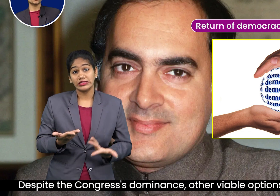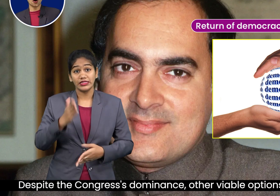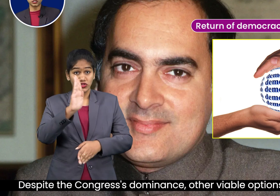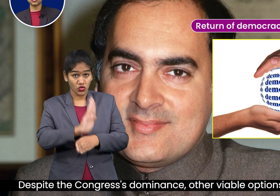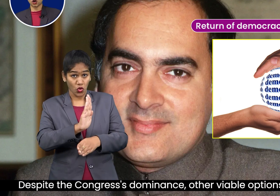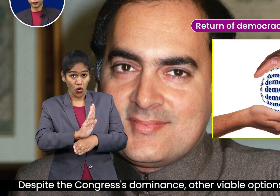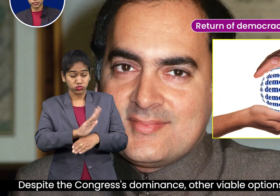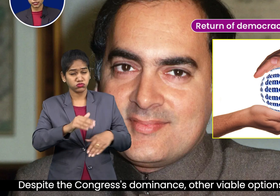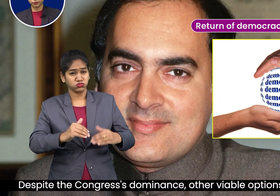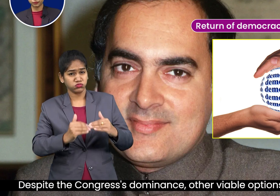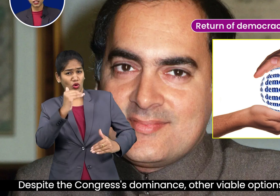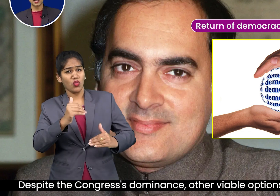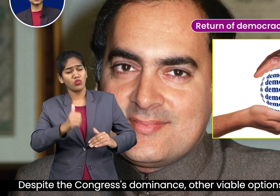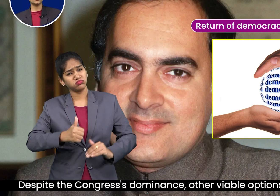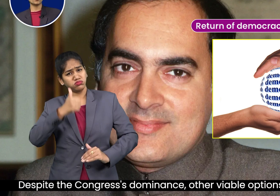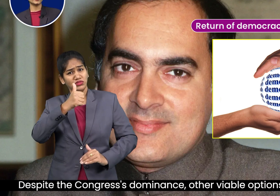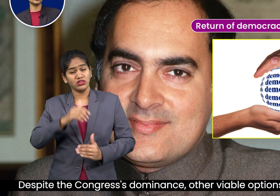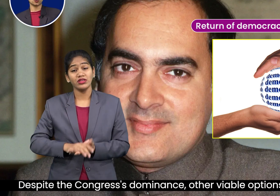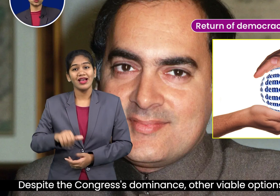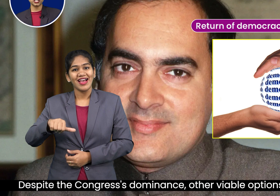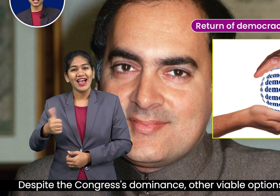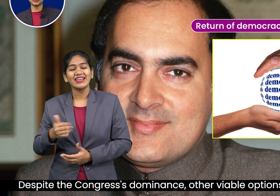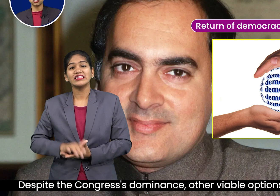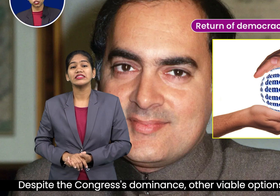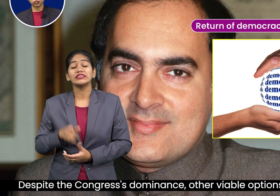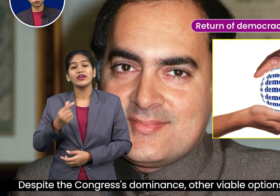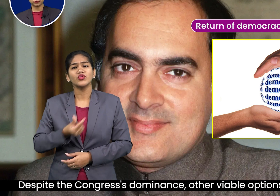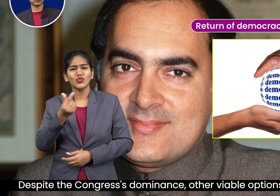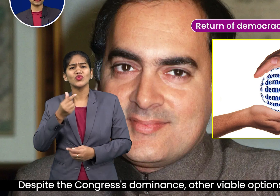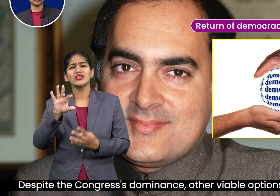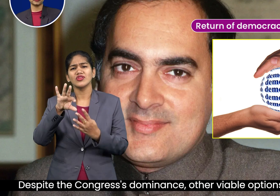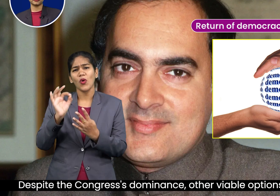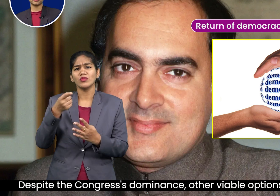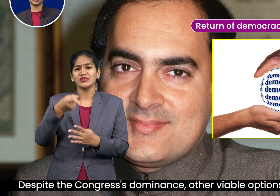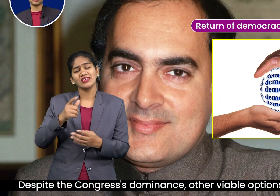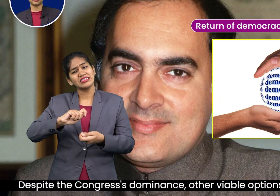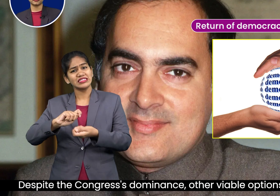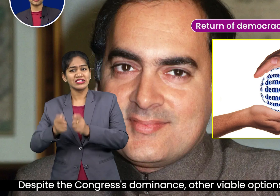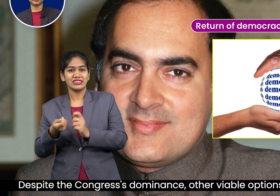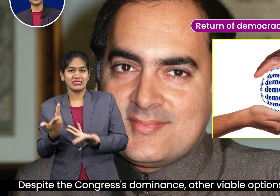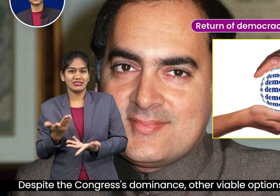Despite the Congress dominance, other viable options emerged,